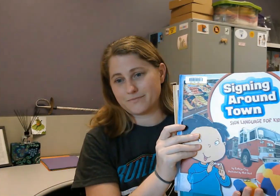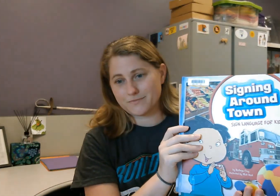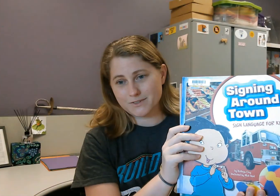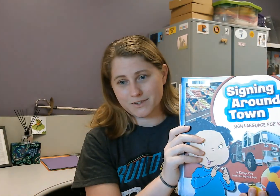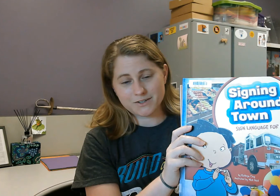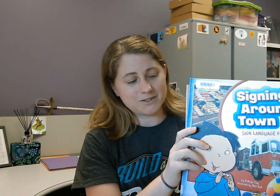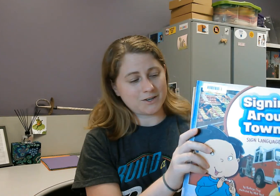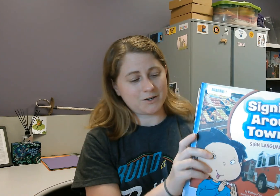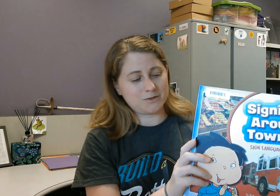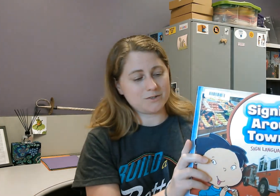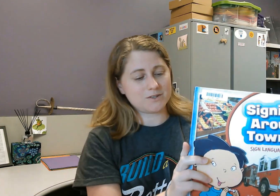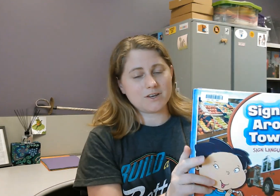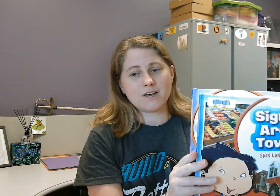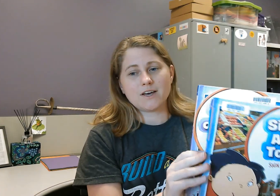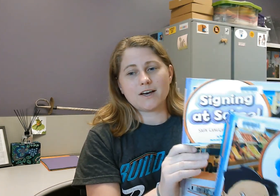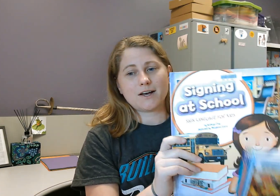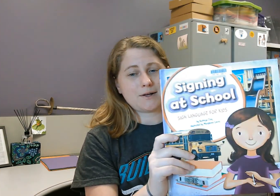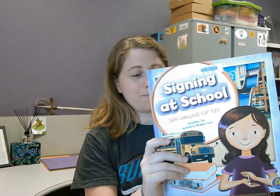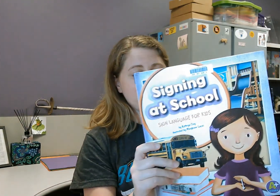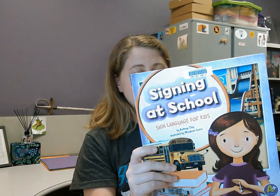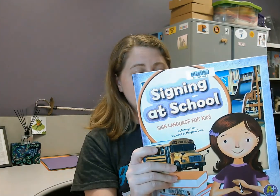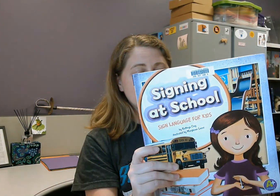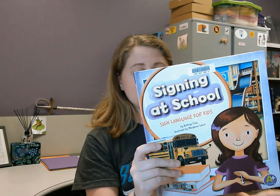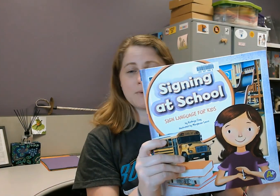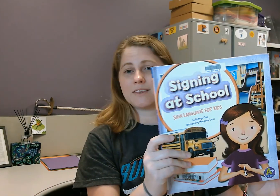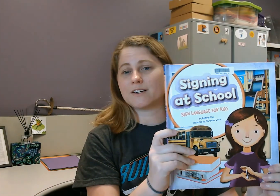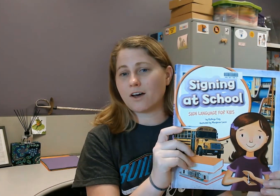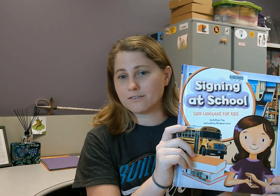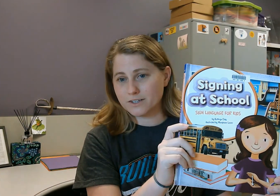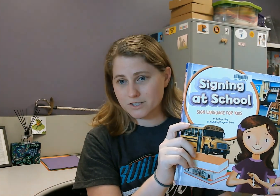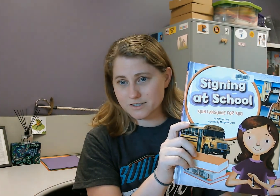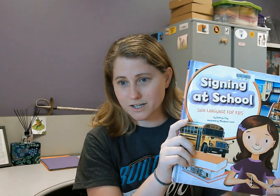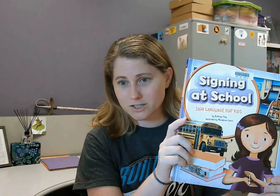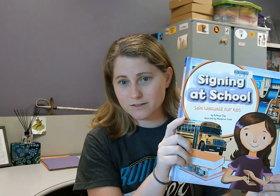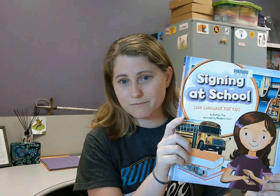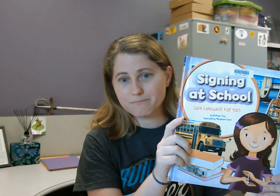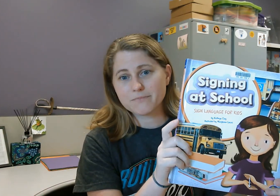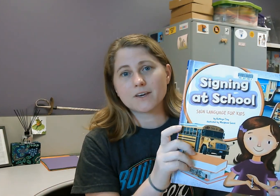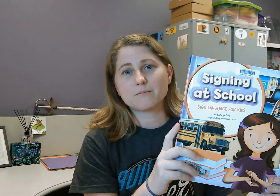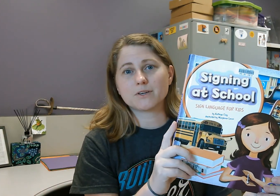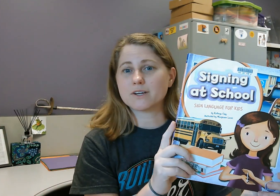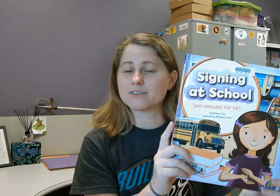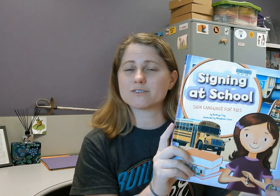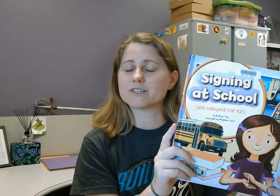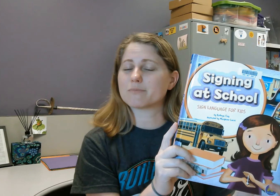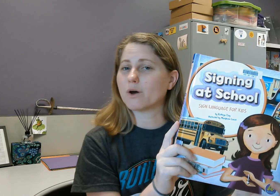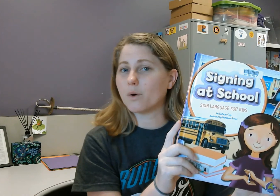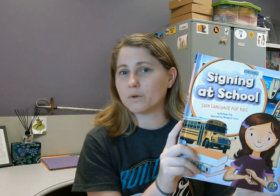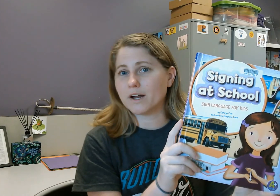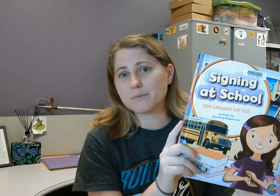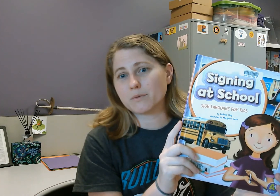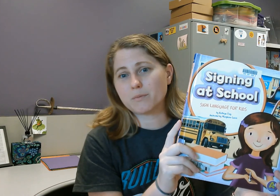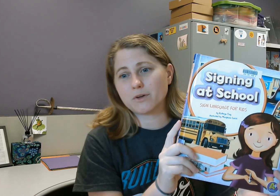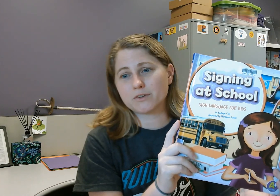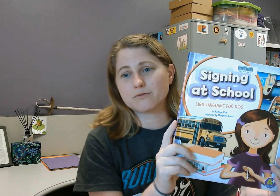So there's those. We have them in the nonfiction section, but you can also just put a hold on them and we'll pull them for